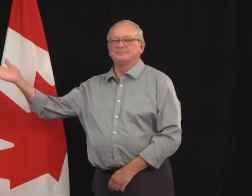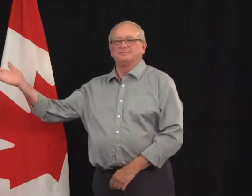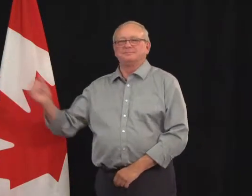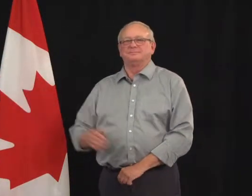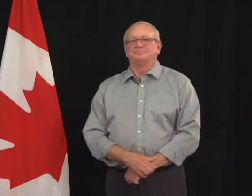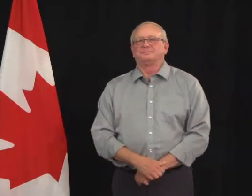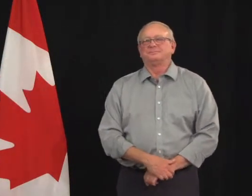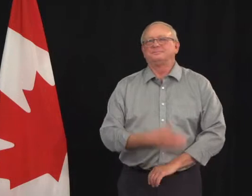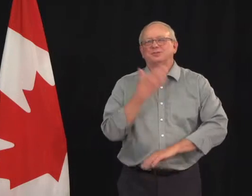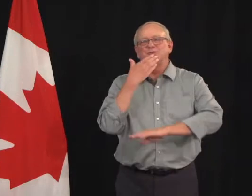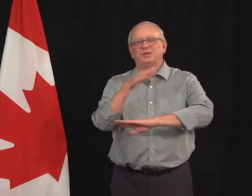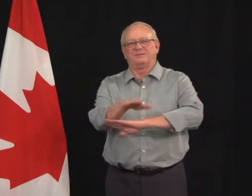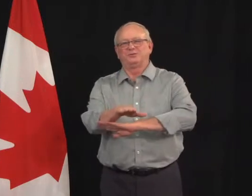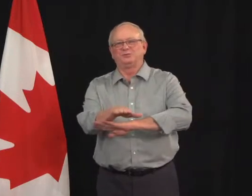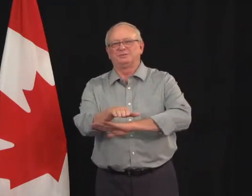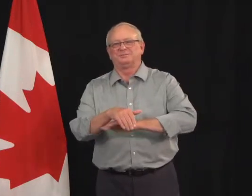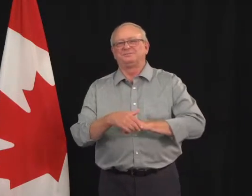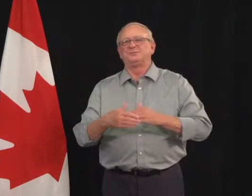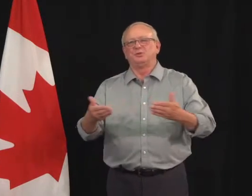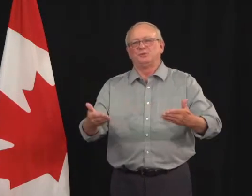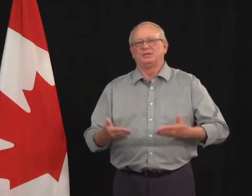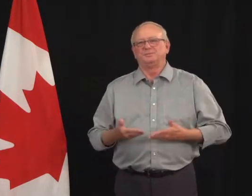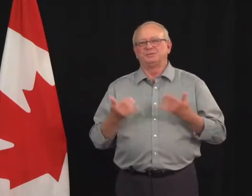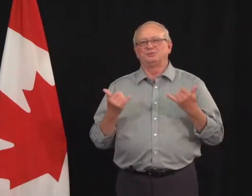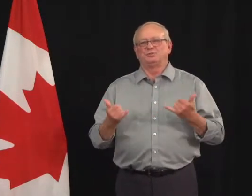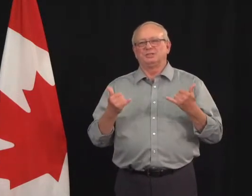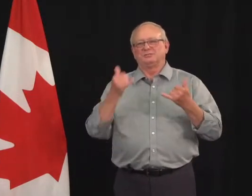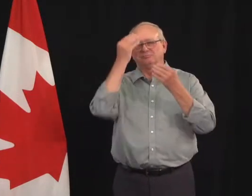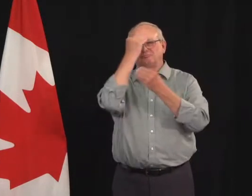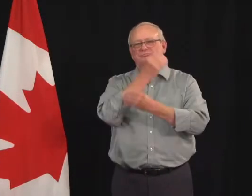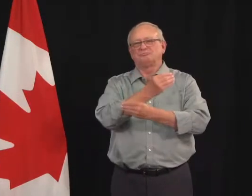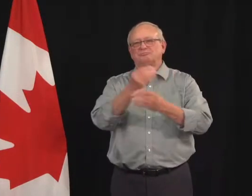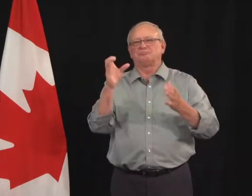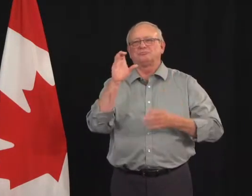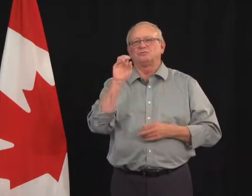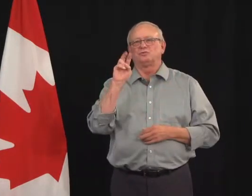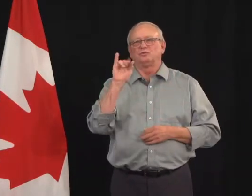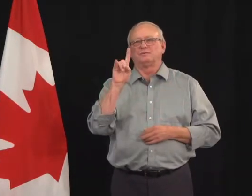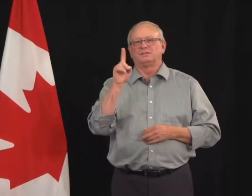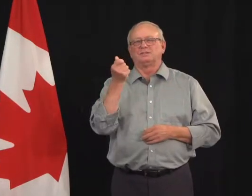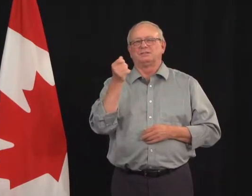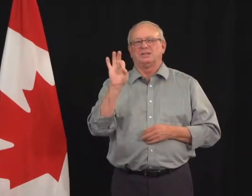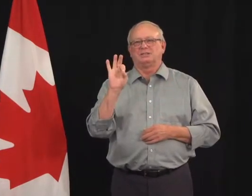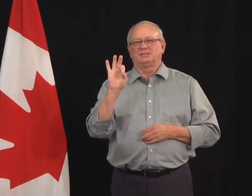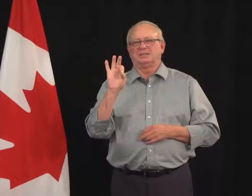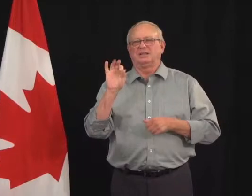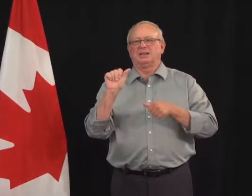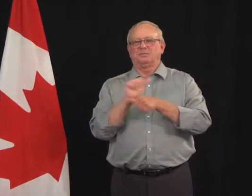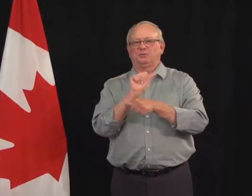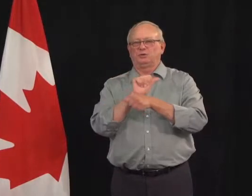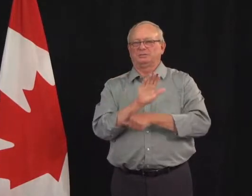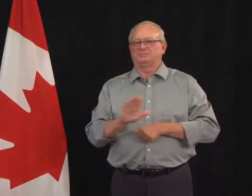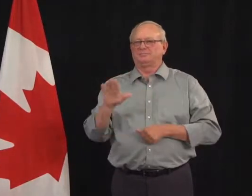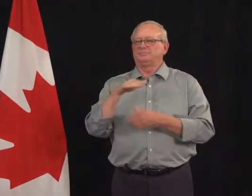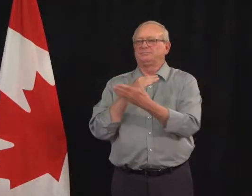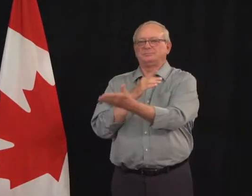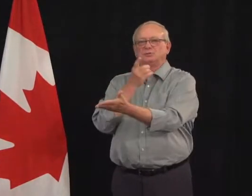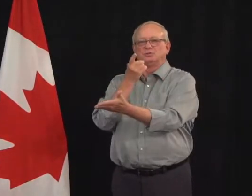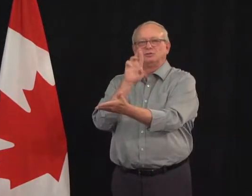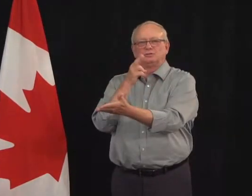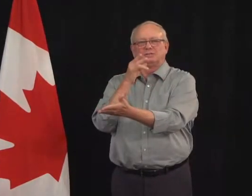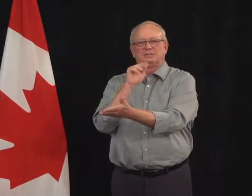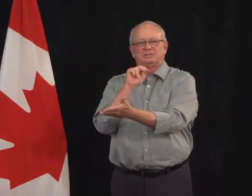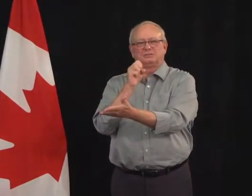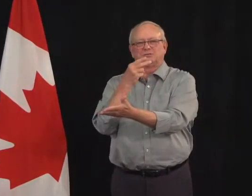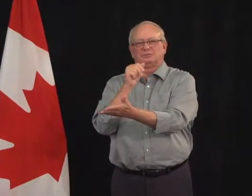Good afternoon, everyone. Welcome to today's update on COVID-19 in Alberta. With us, as always, is Dr. Dina Hinshaw, Chief Medical Officer of Health for